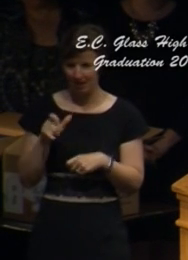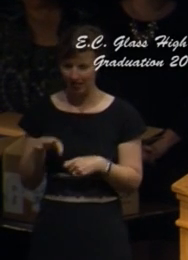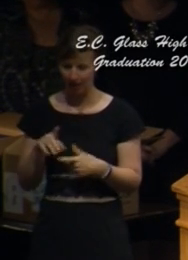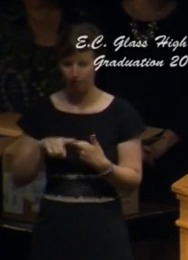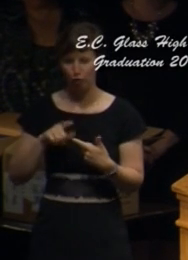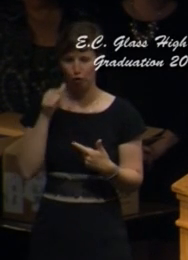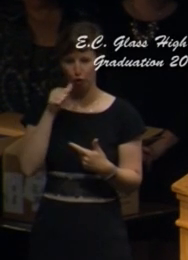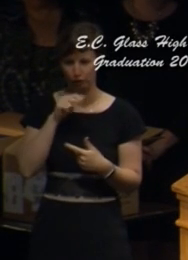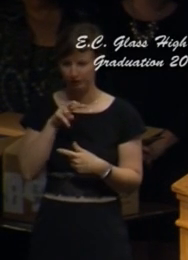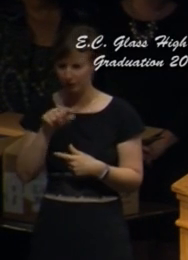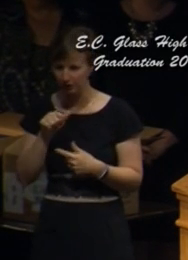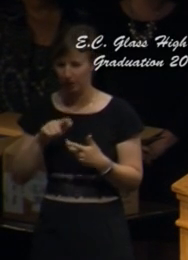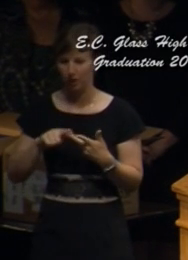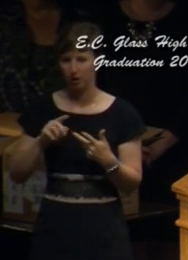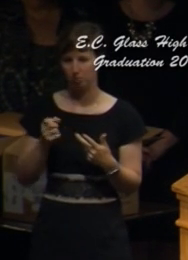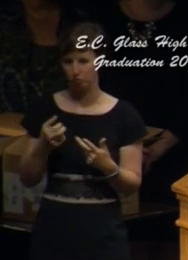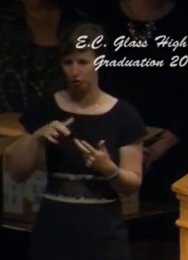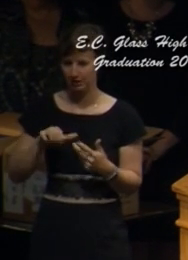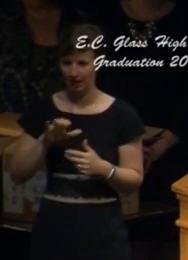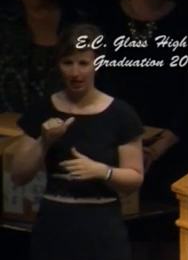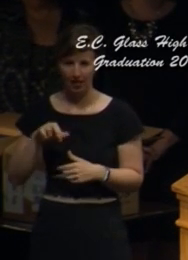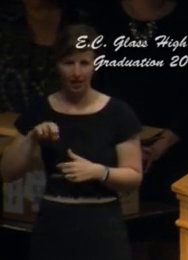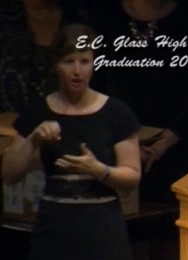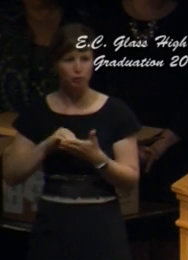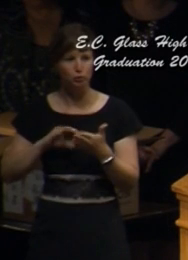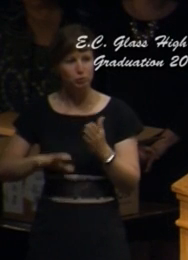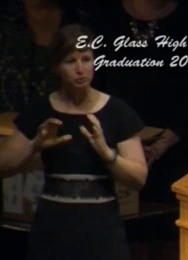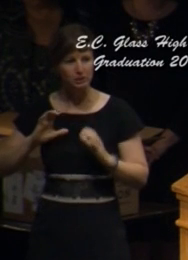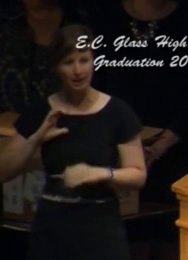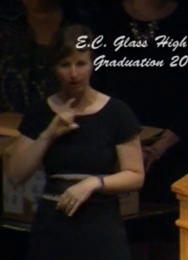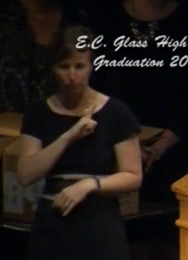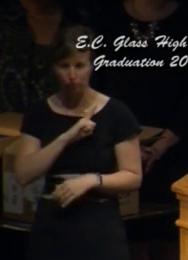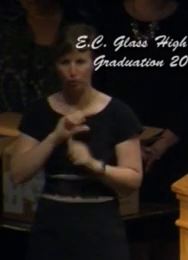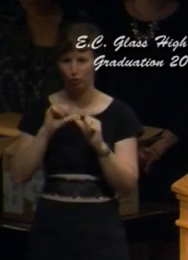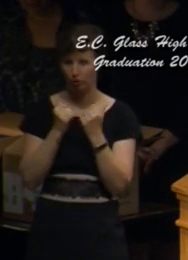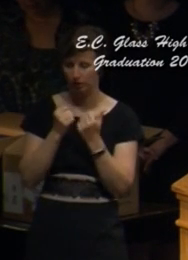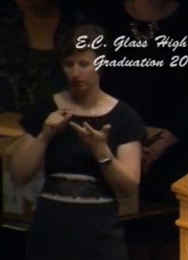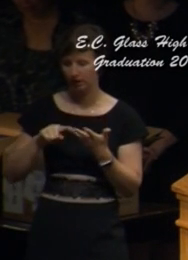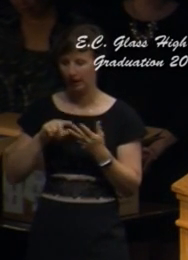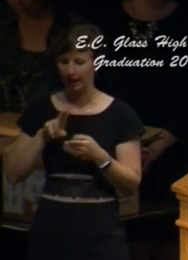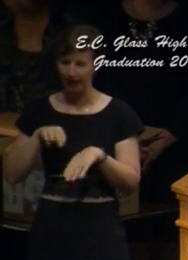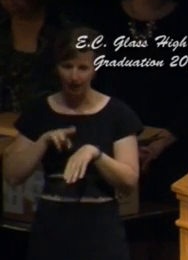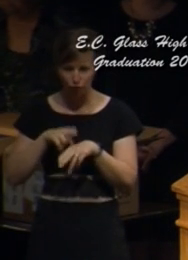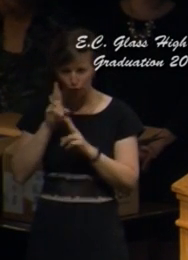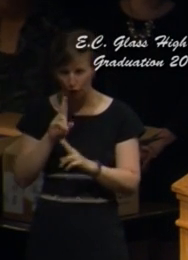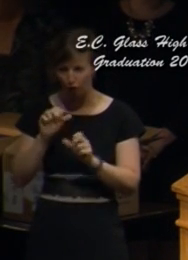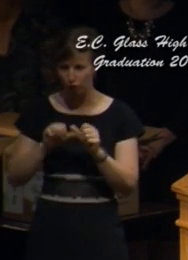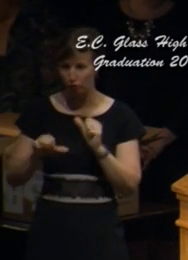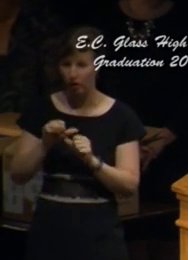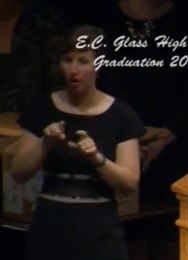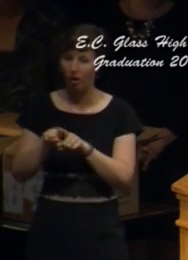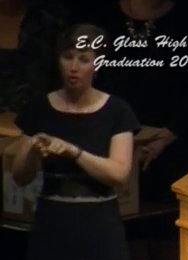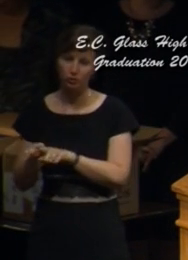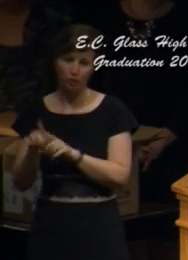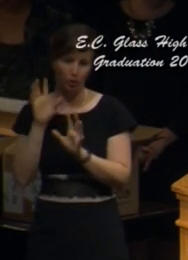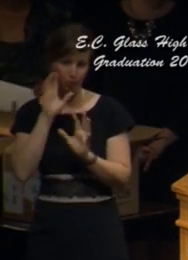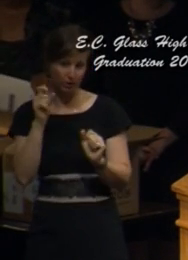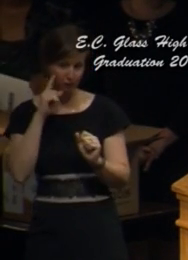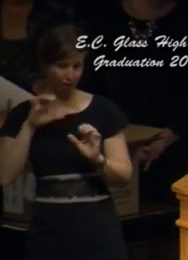Virginia, Mercy Care, Student Council Association, National Honor Society, and even the president of Glass